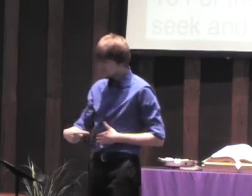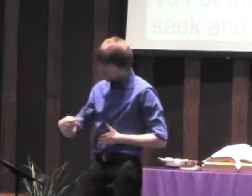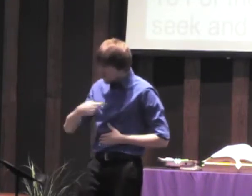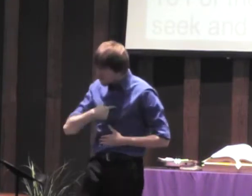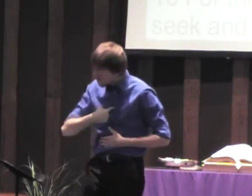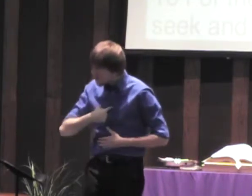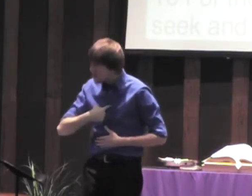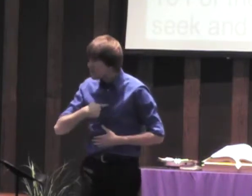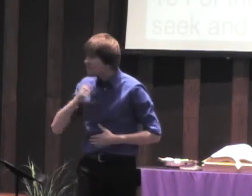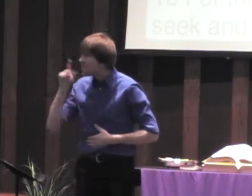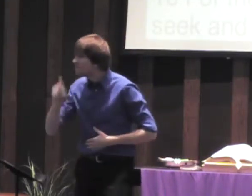money.